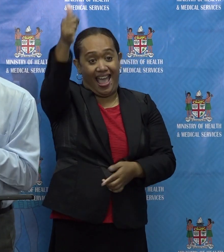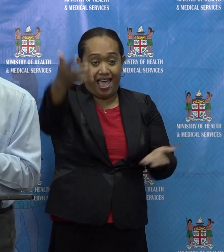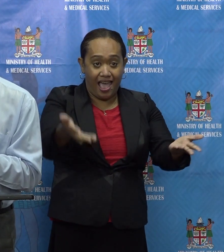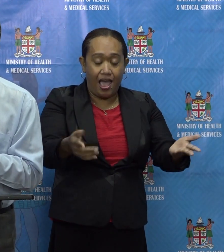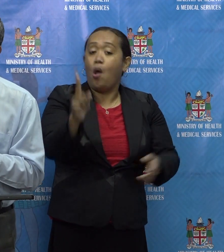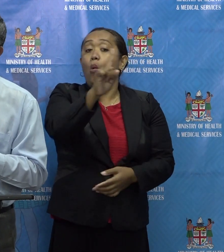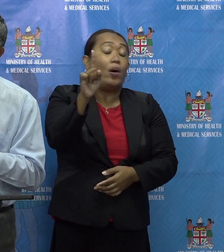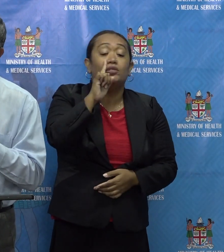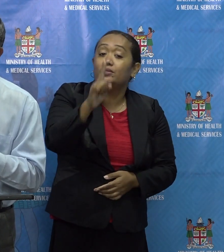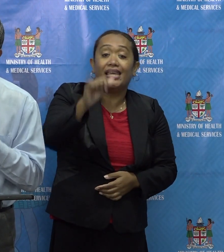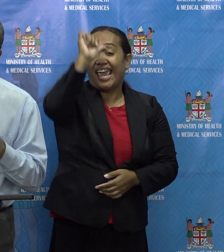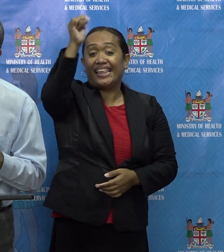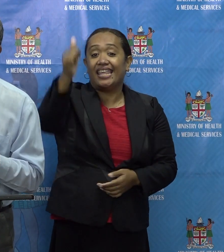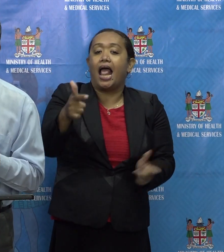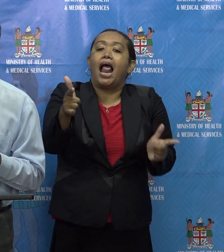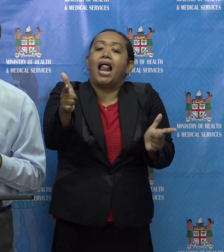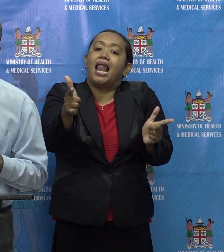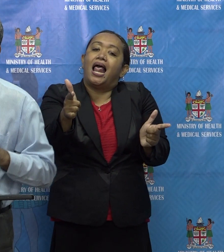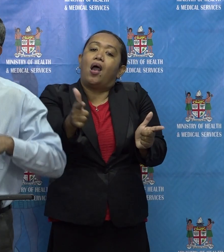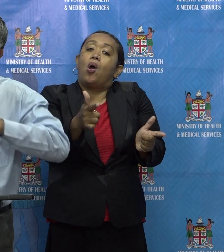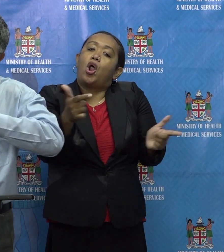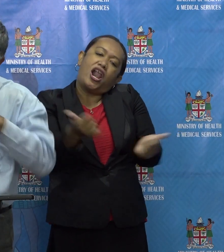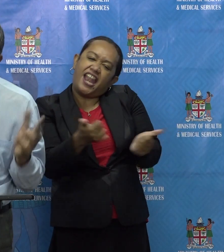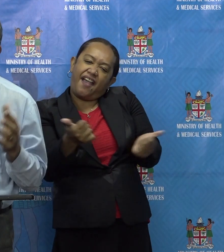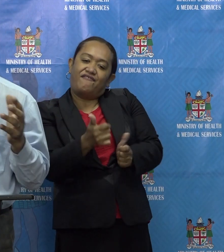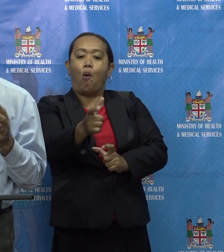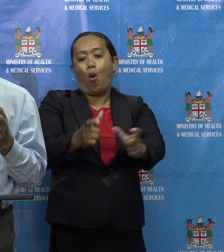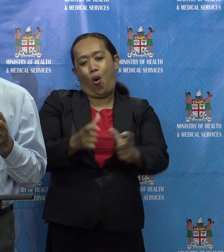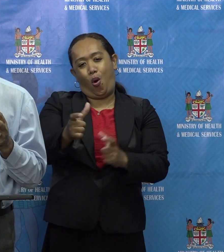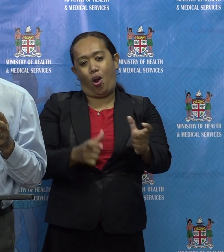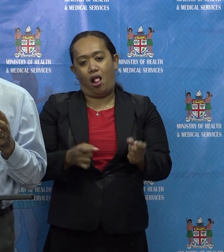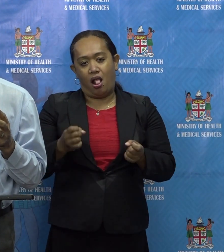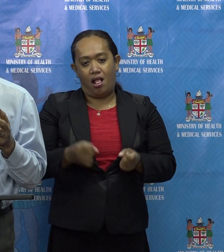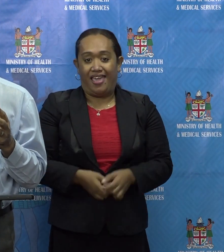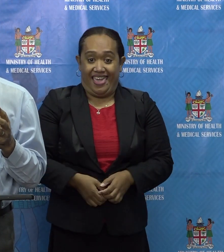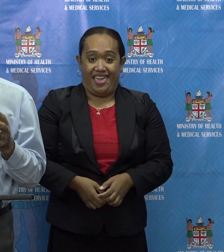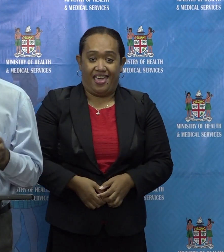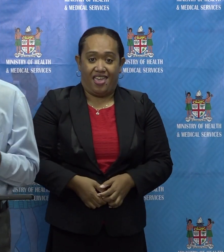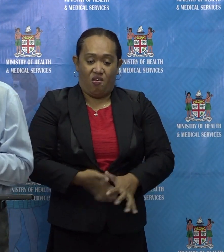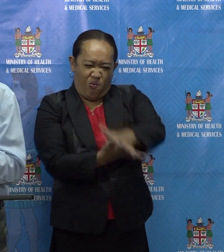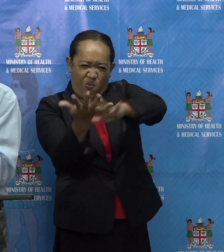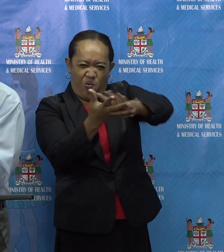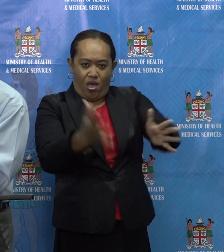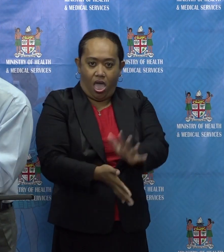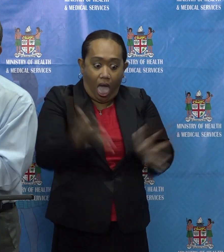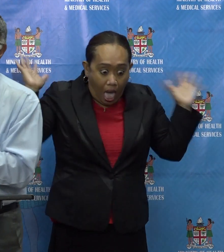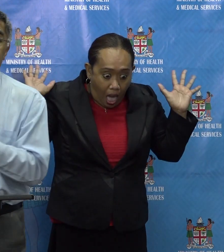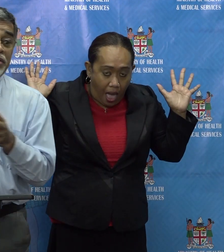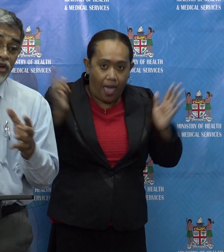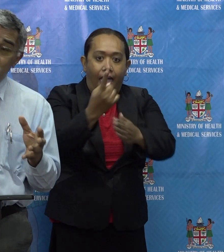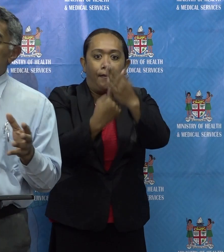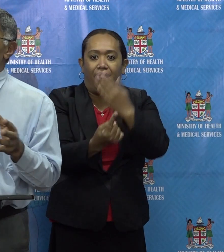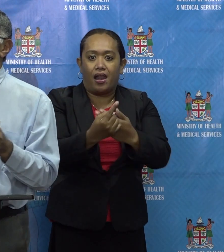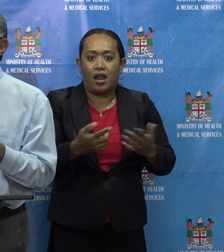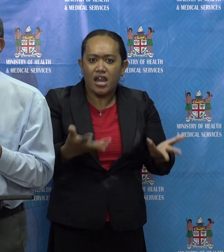you're seeing in India is a lack of control, a completely out of control situation, so that now all the rare events